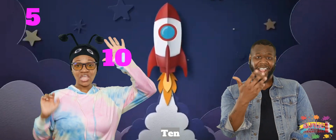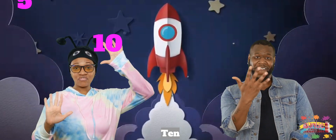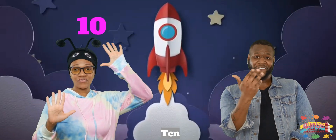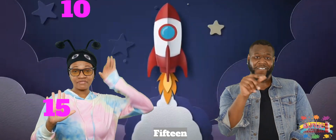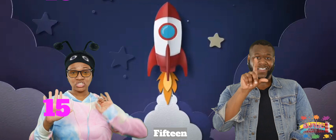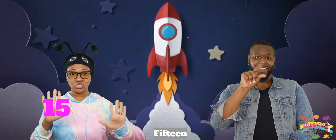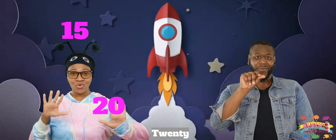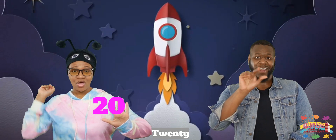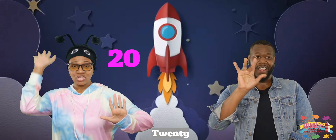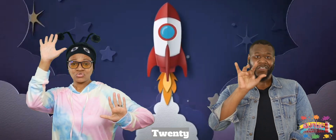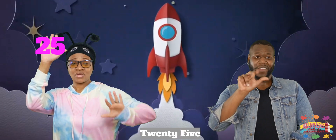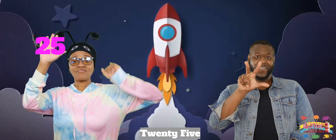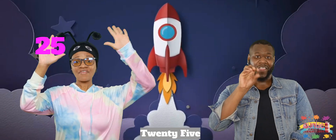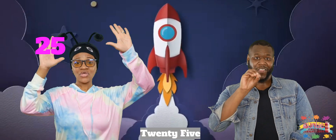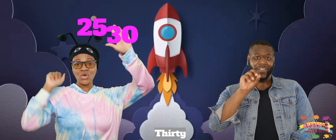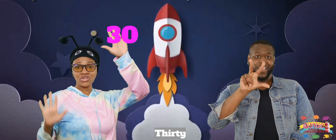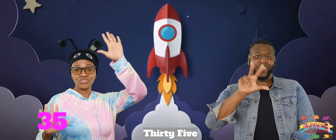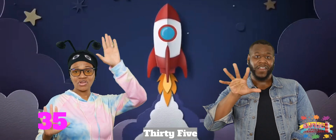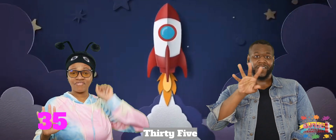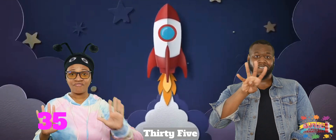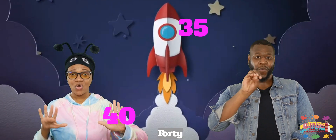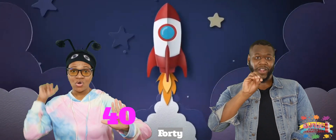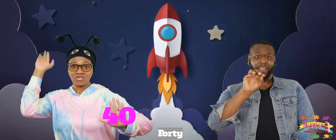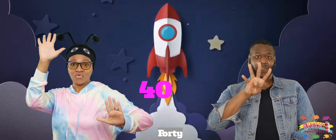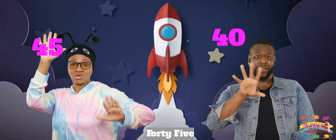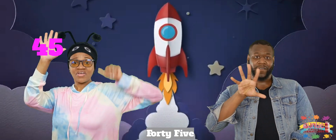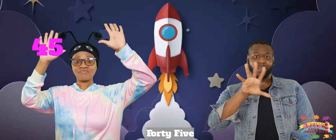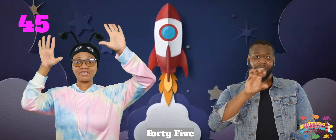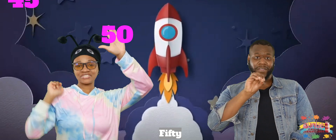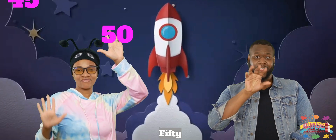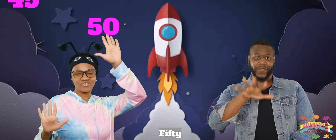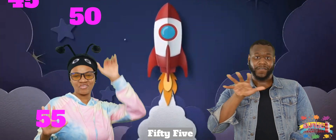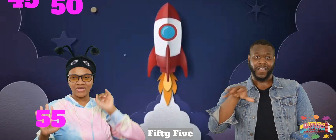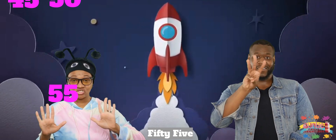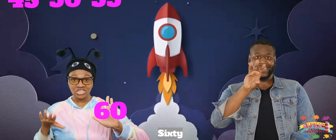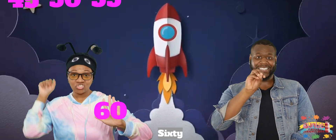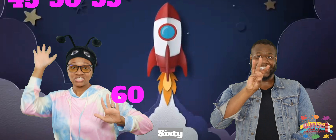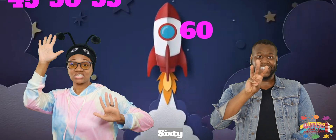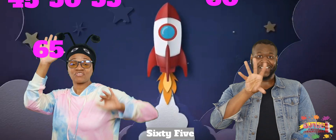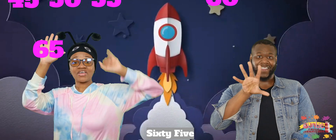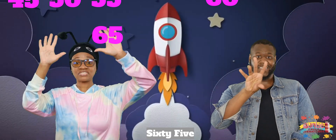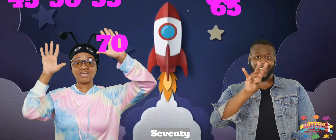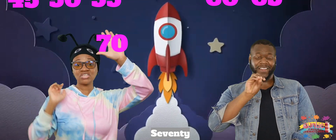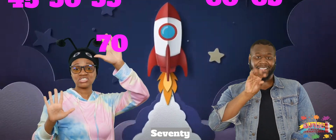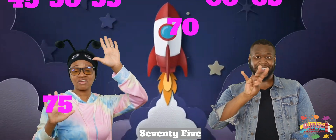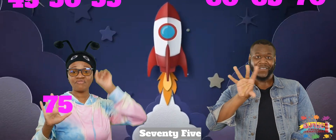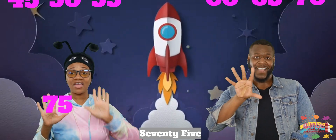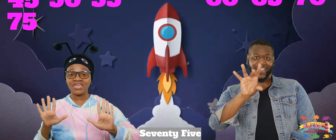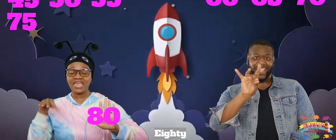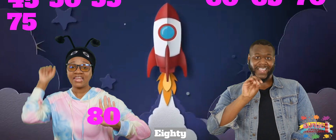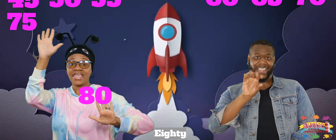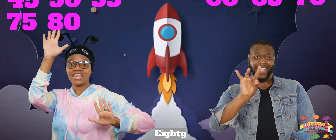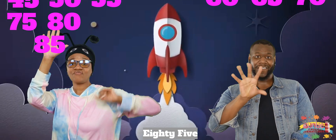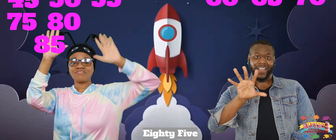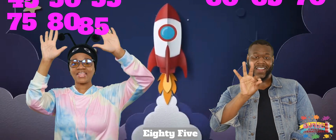10, 15, 20, 25, 30, 35, 40, 45, 50, 55, 60, 65, 70,